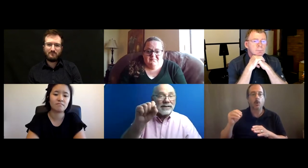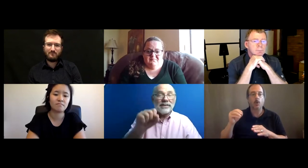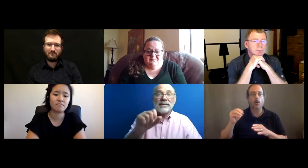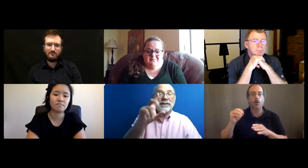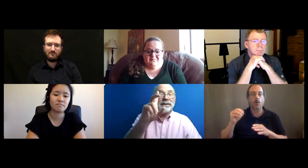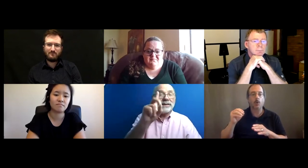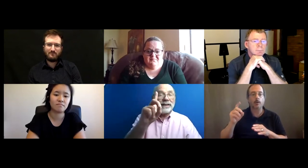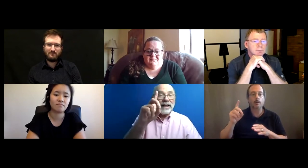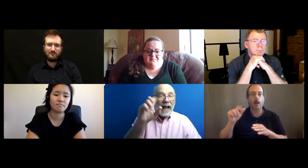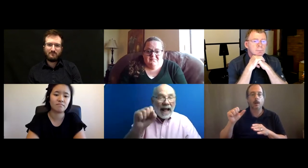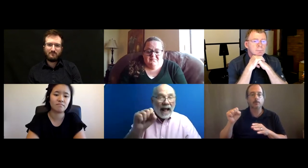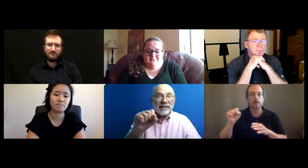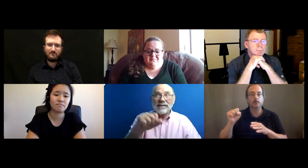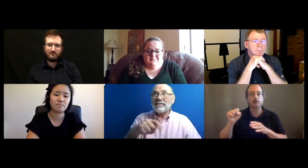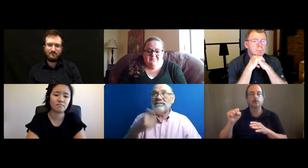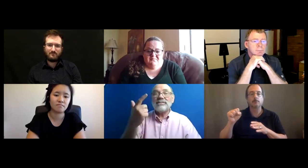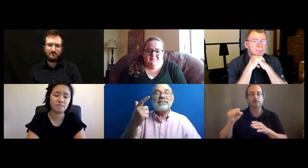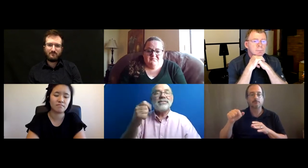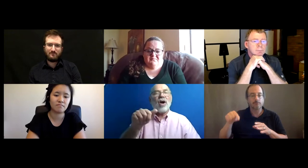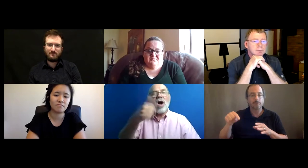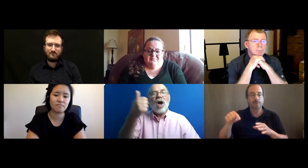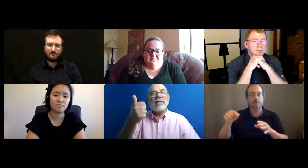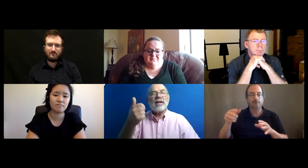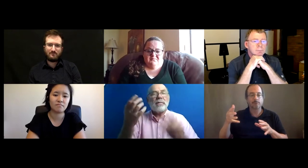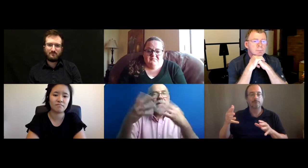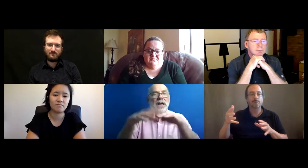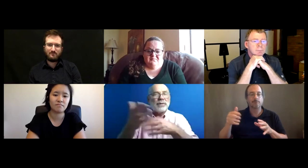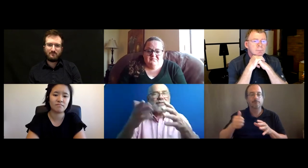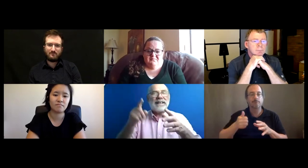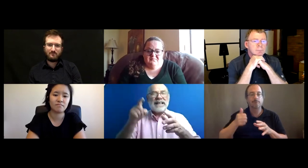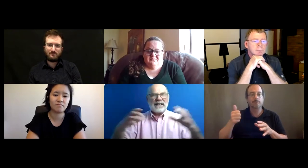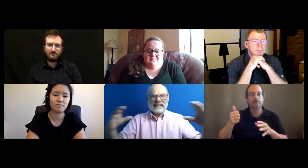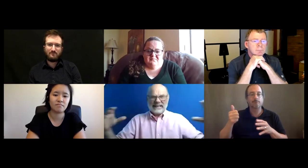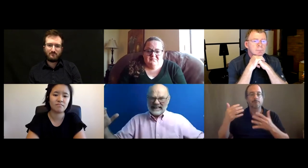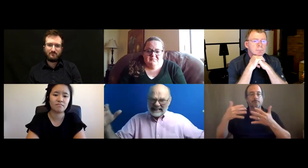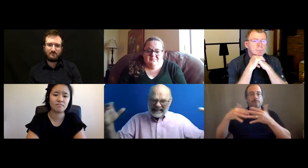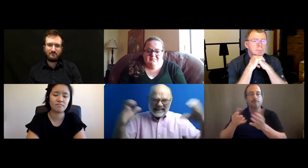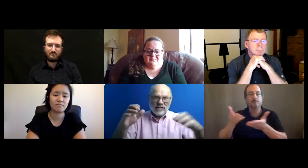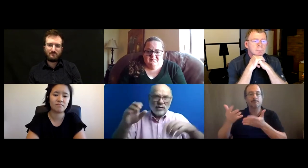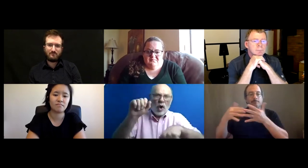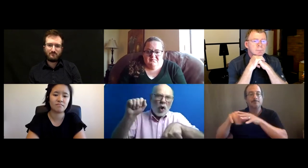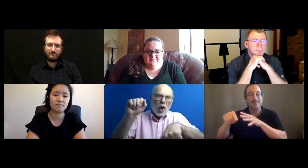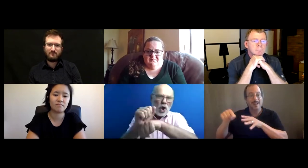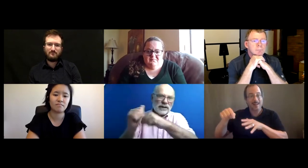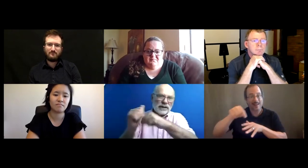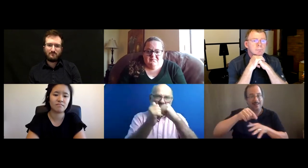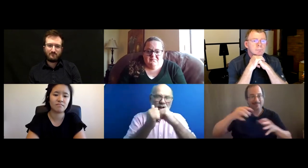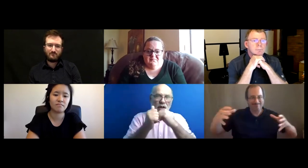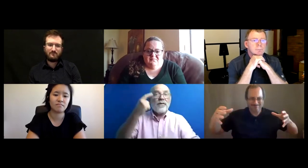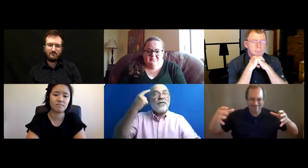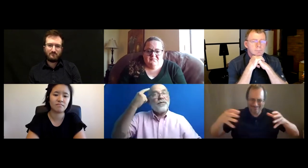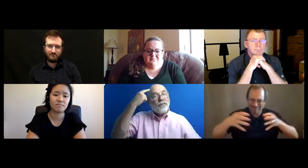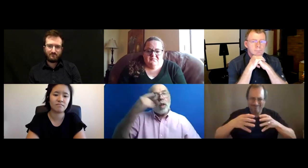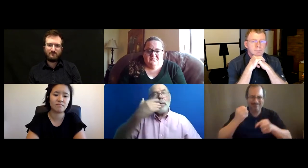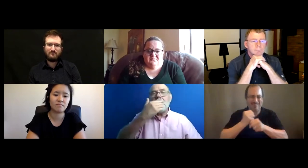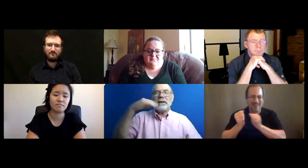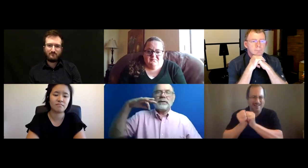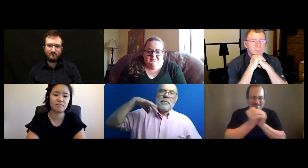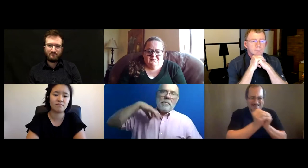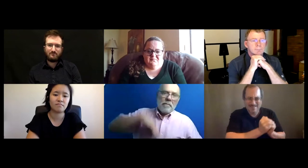Hearing Services, DAS, other deaf services should be